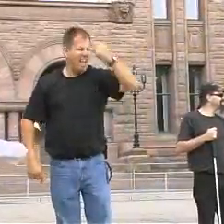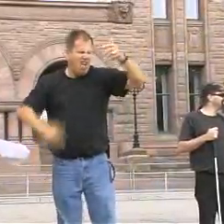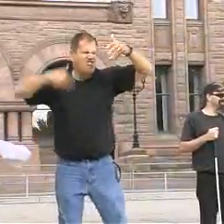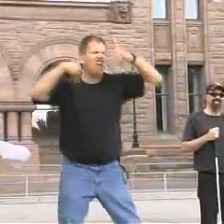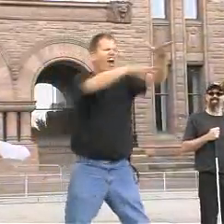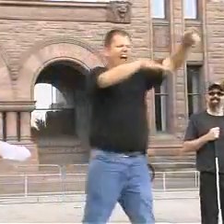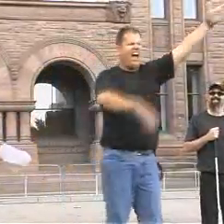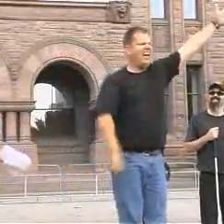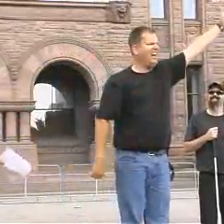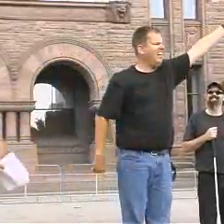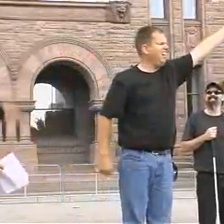In Italy.